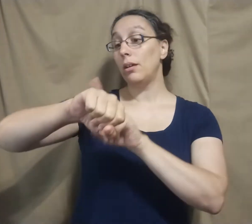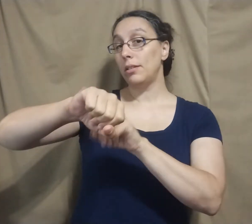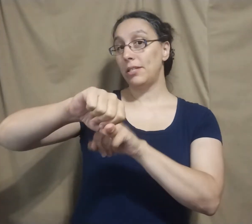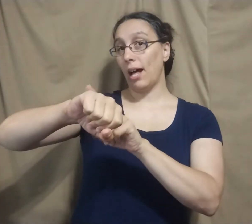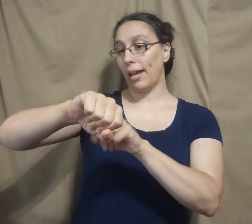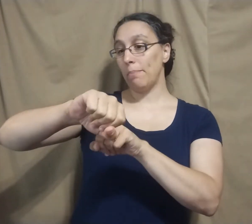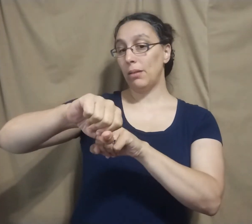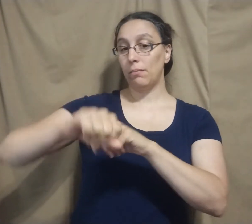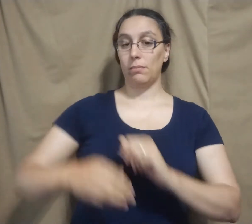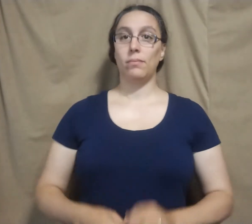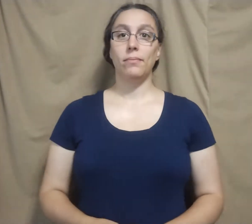Time,